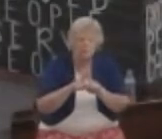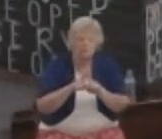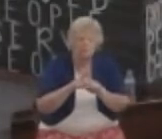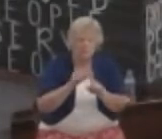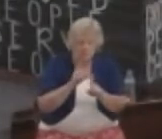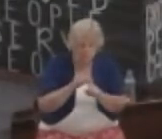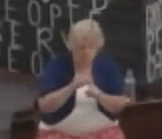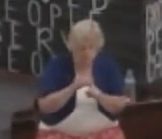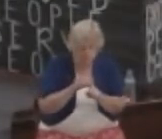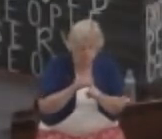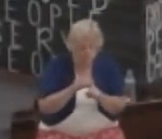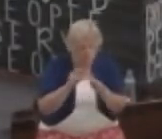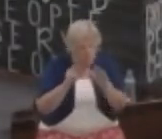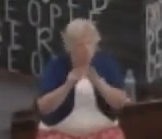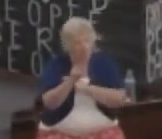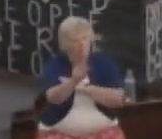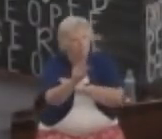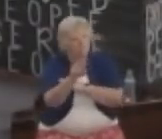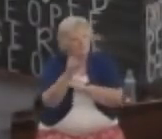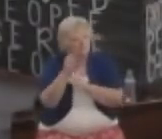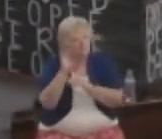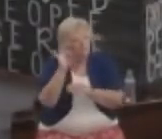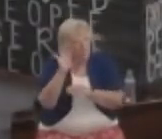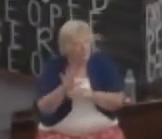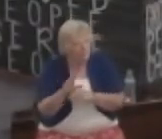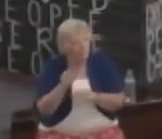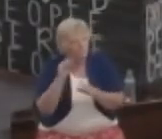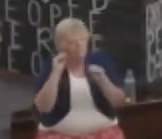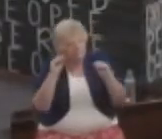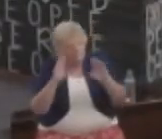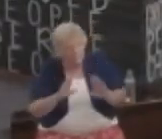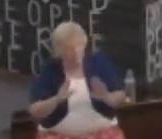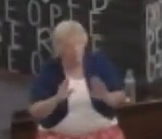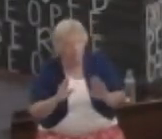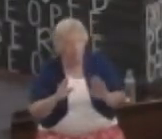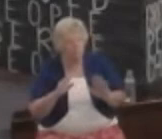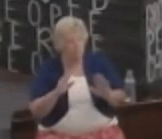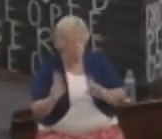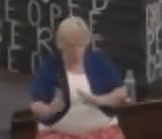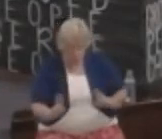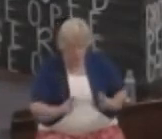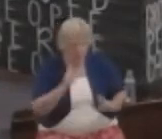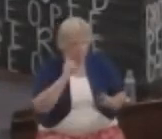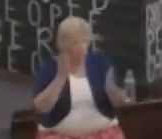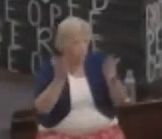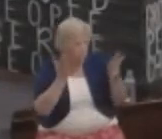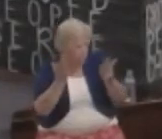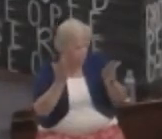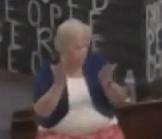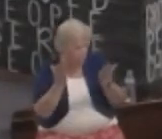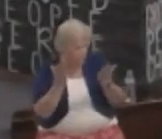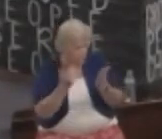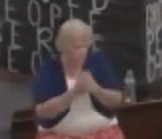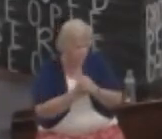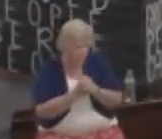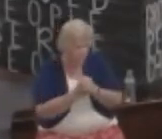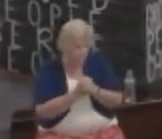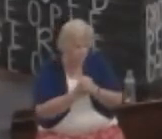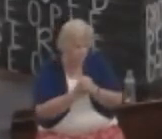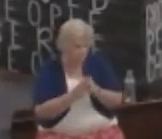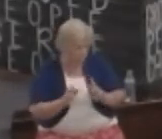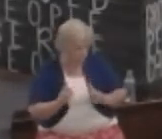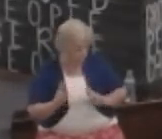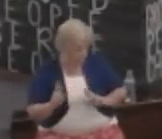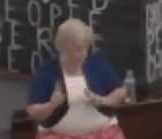the prophets, the evangelists, the pastors and teachers to equip his people for work of service. To equip his people